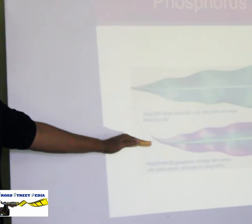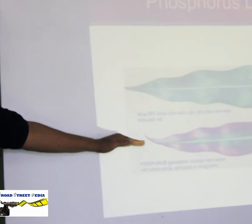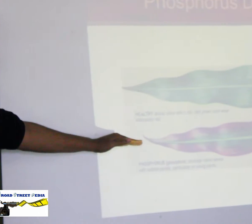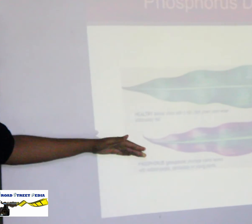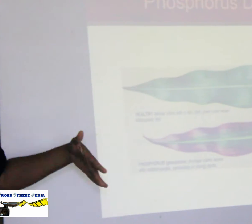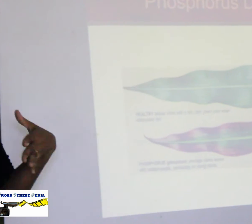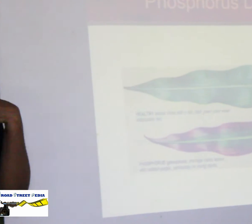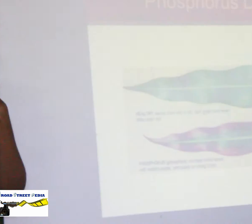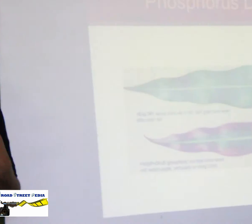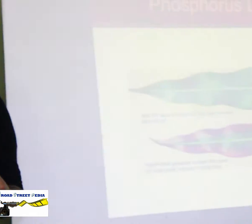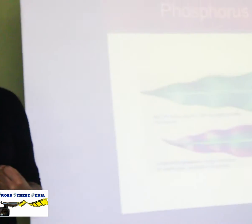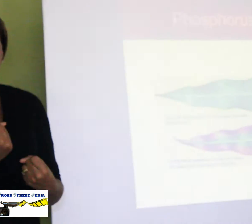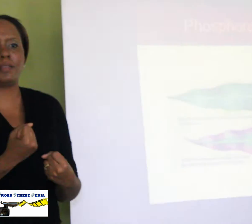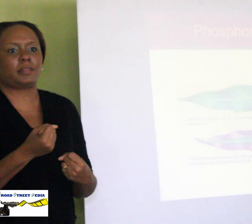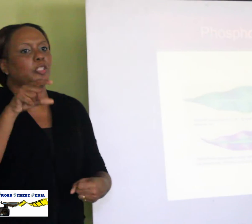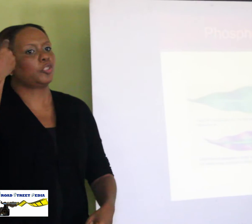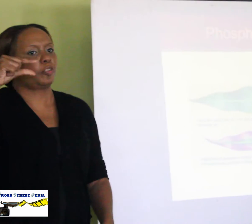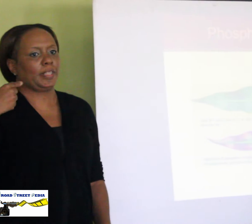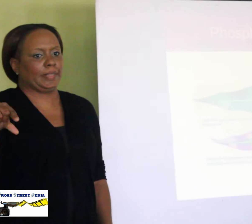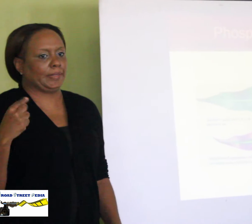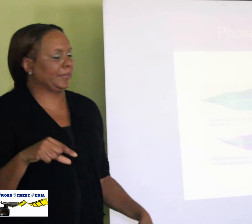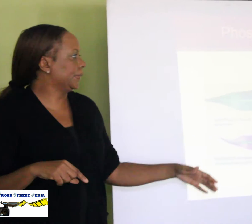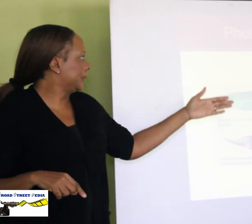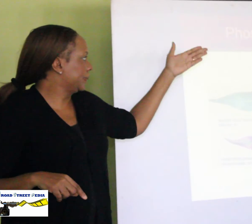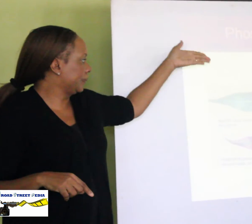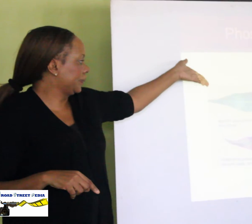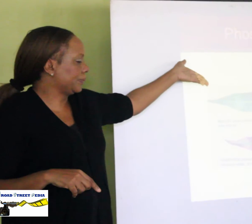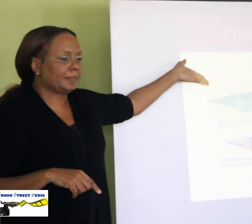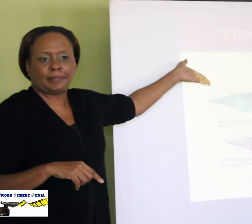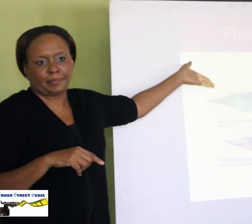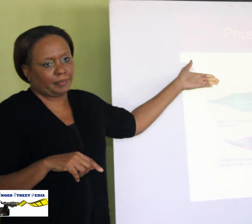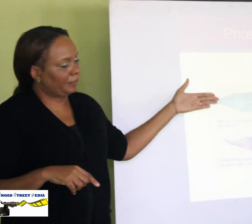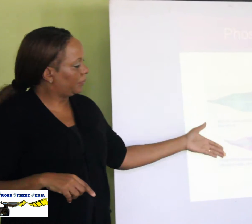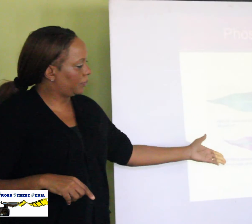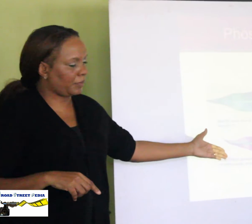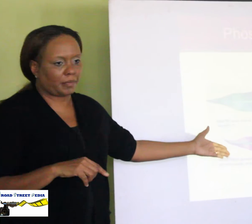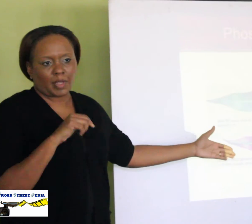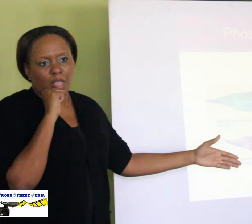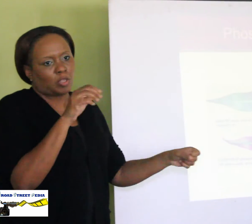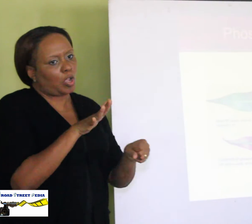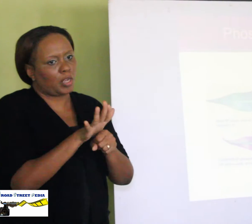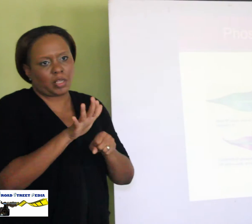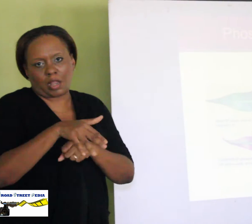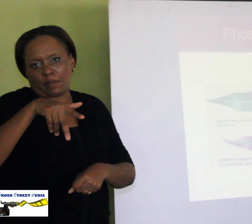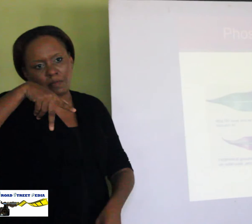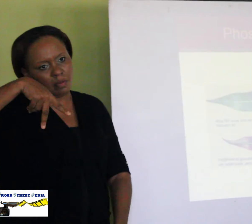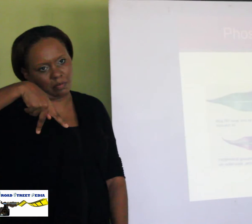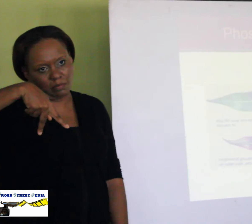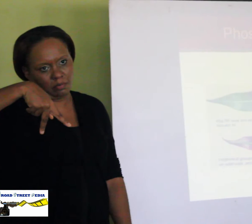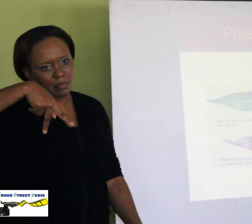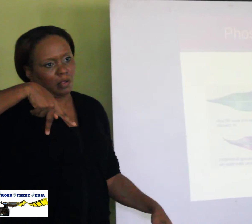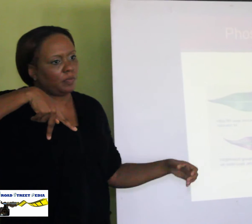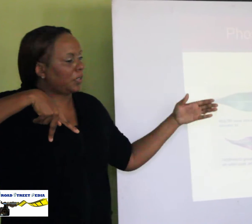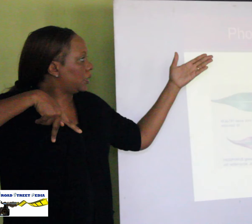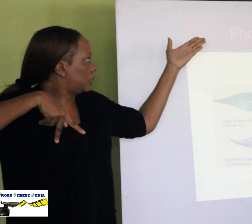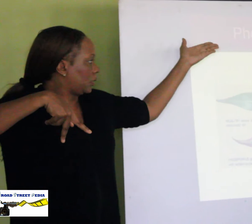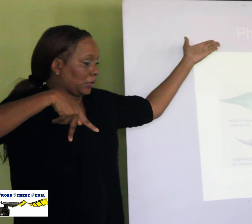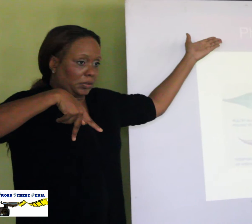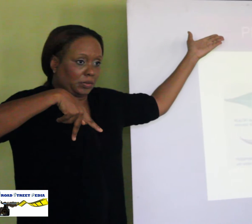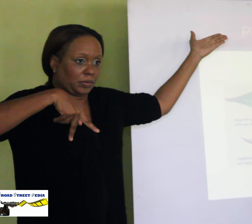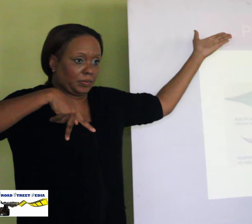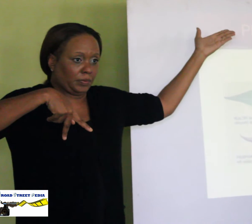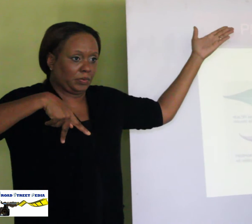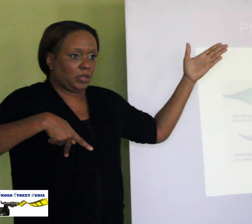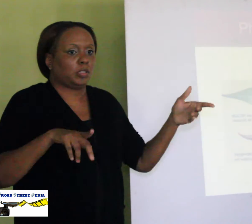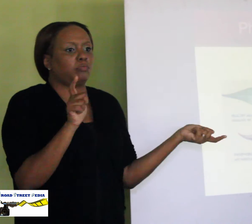healthy leaf at the top and a lack of phosphorus or shortage of phosphorus at the bottom. So the leaves actually